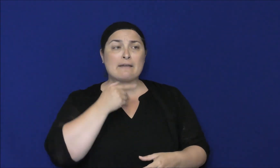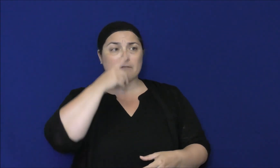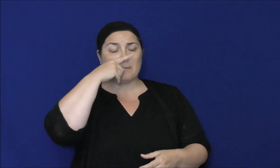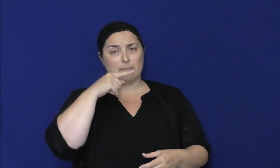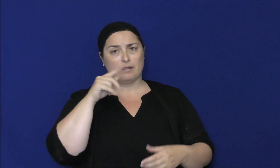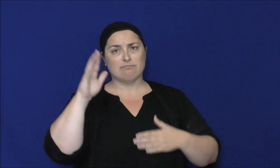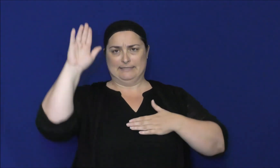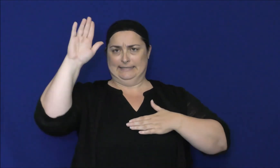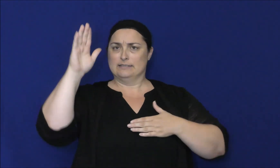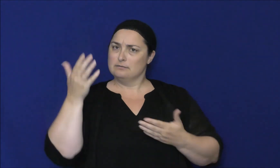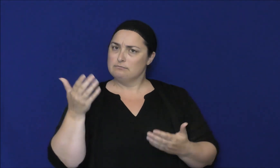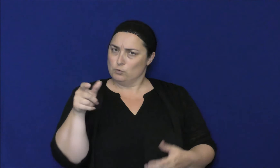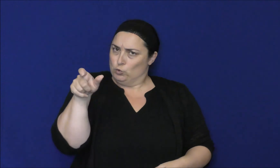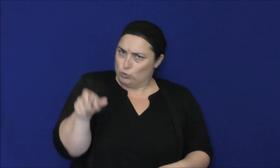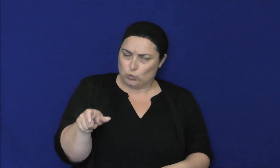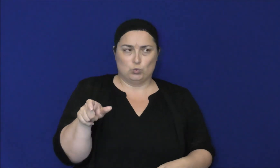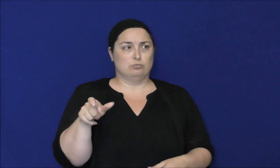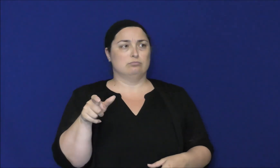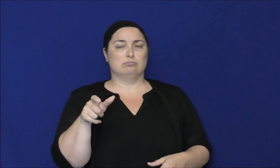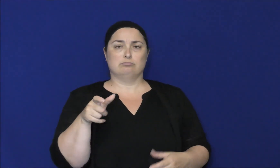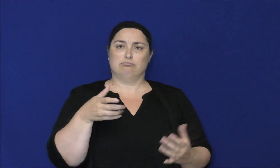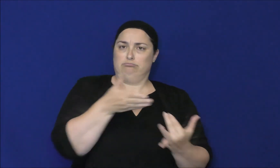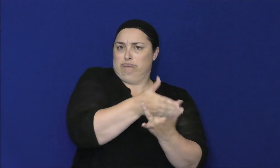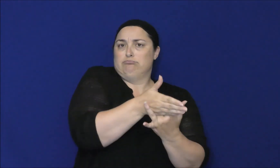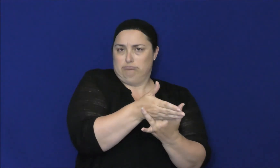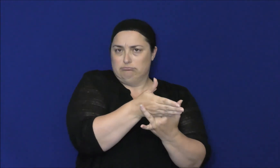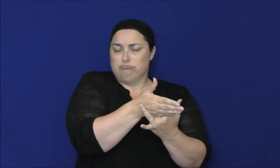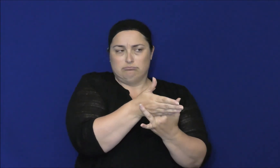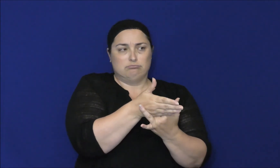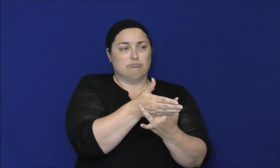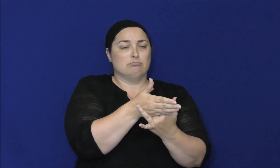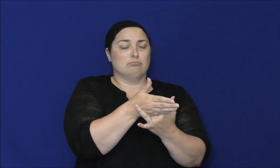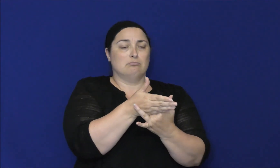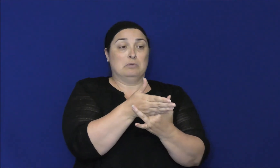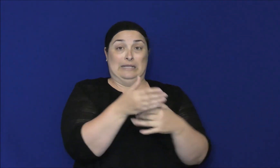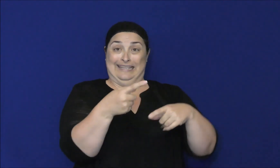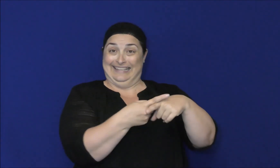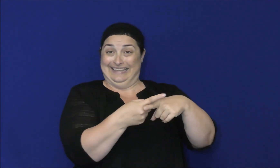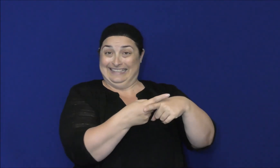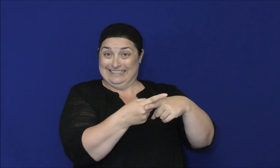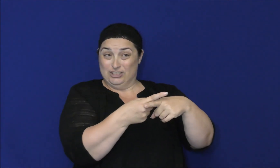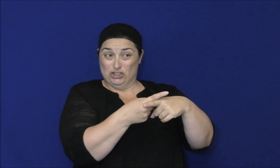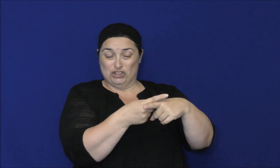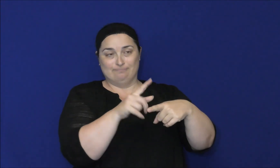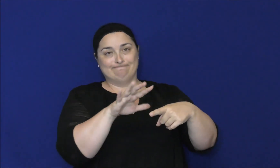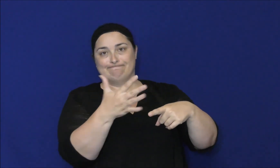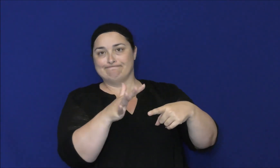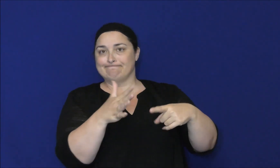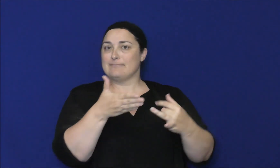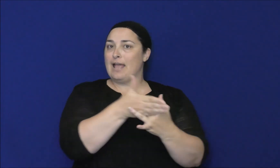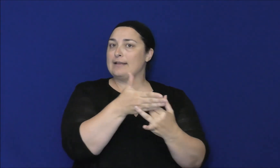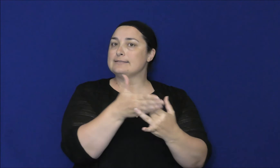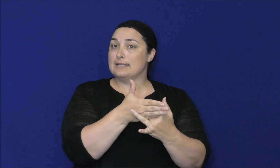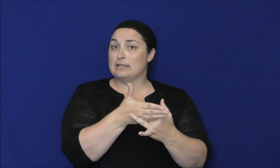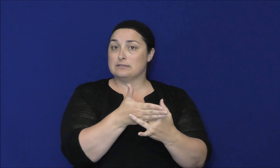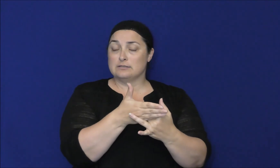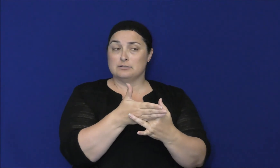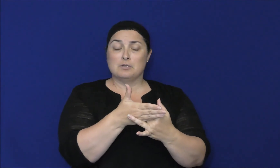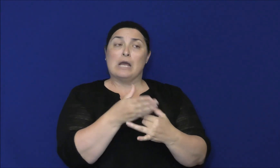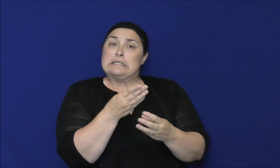They can't access English in the same way that people who are not deaf can. A lot of deaf people are bilingual, but